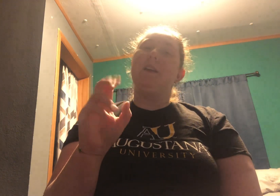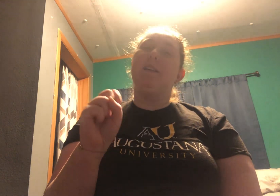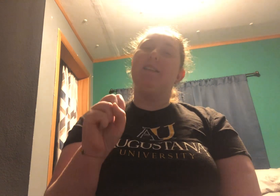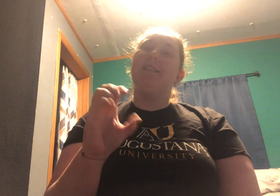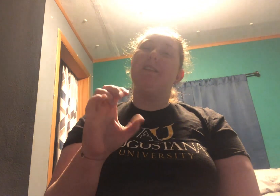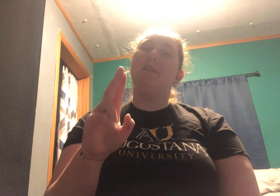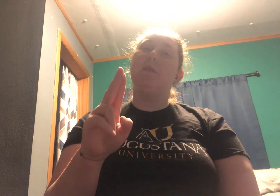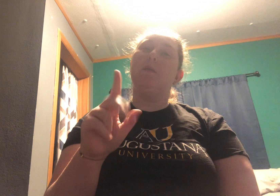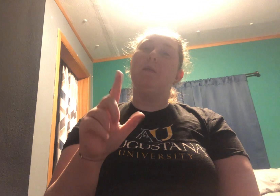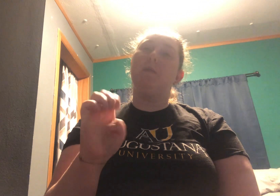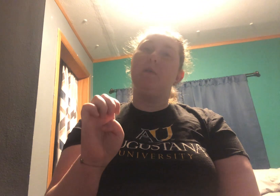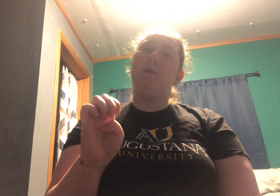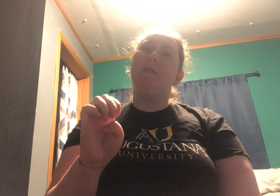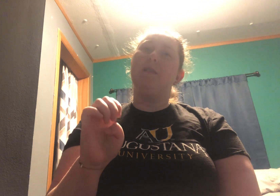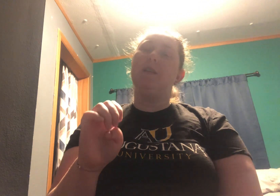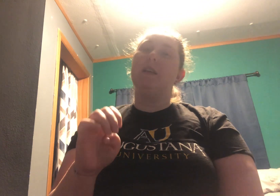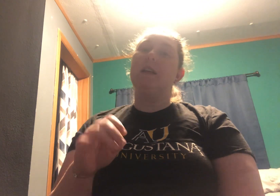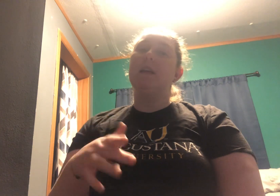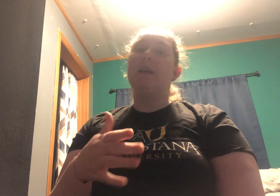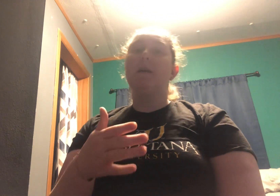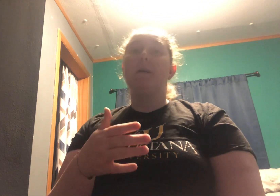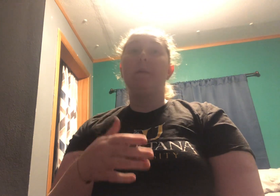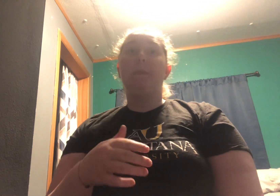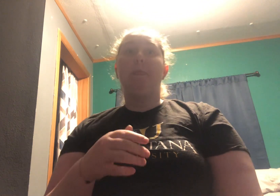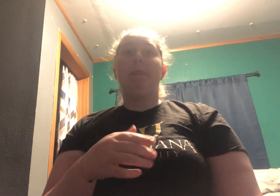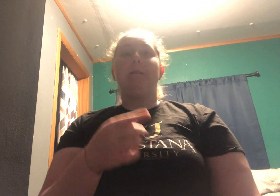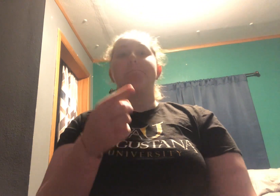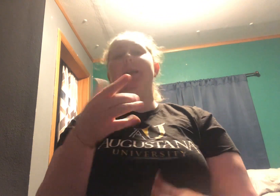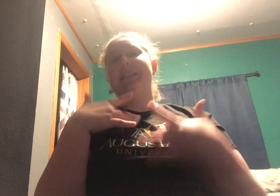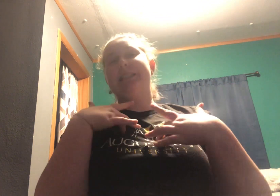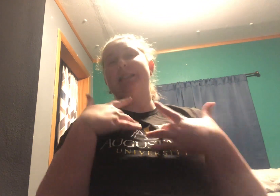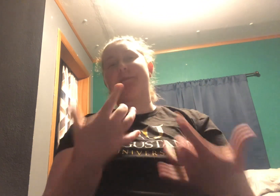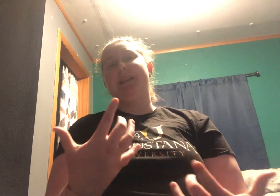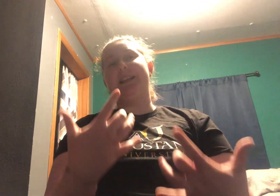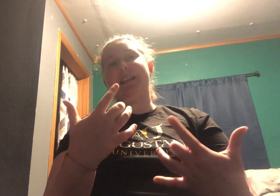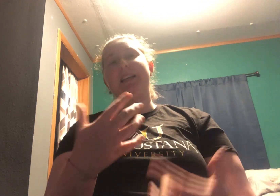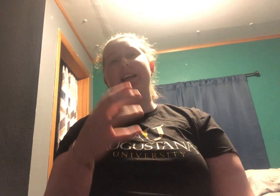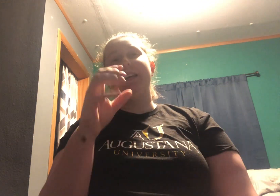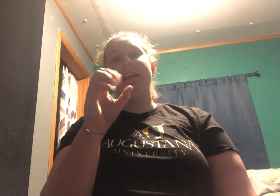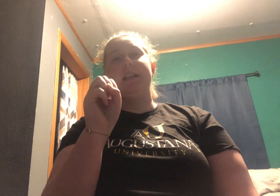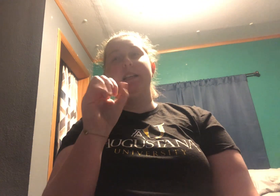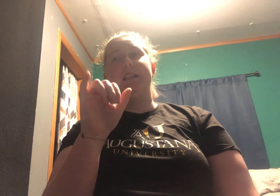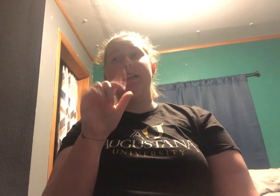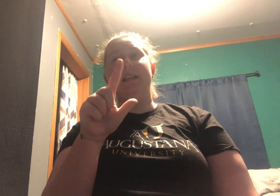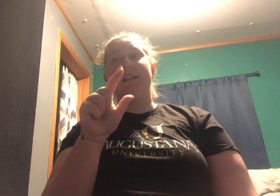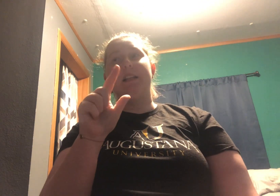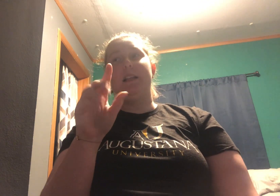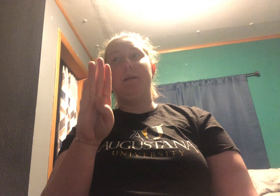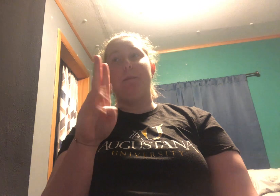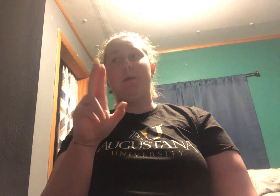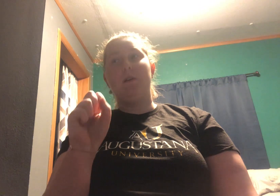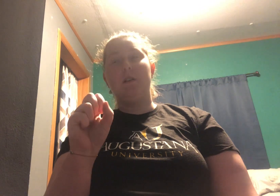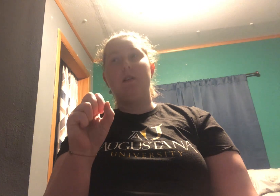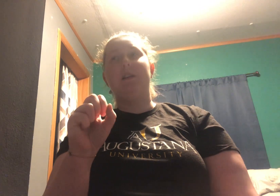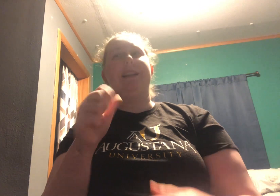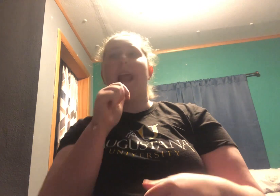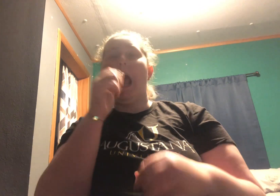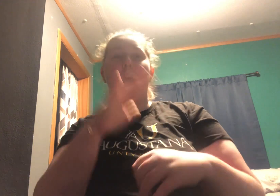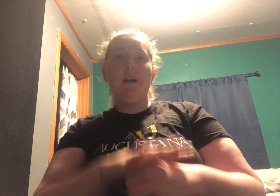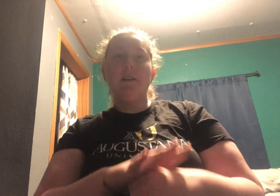often unstressed syllables sort of turn into the schwa sound. Like this, the stress in this one is minuscule, right? Right, the stress